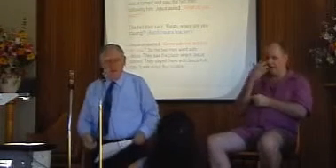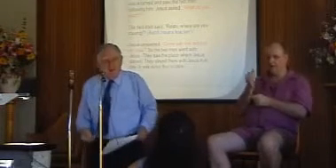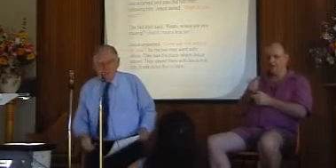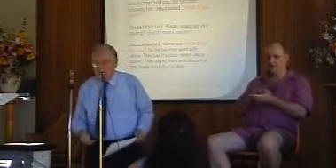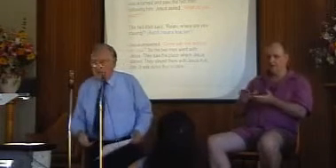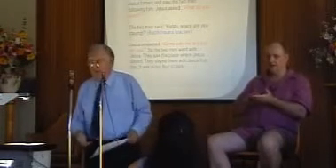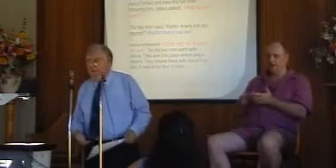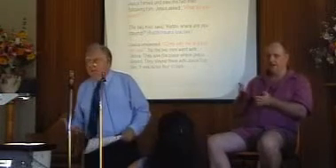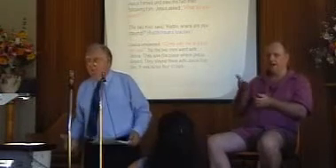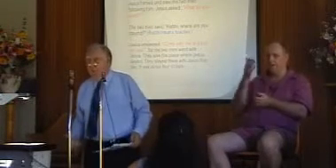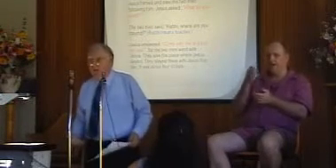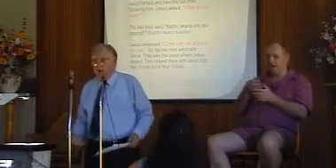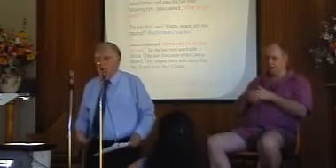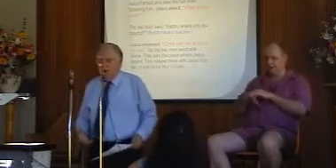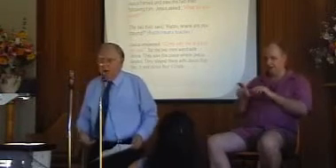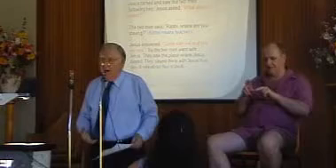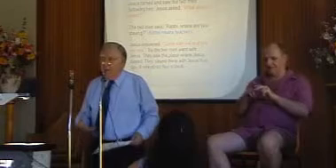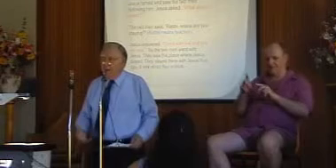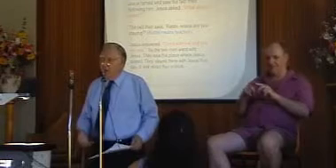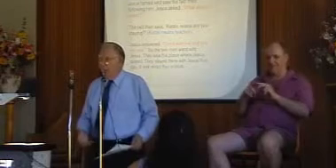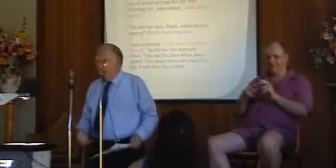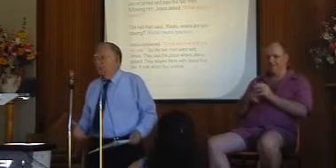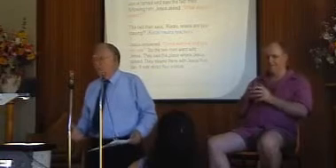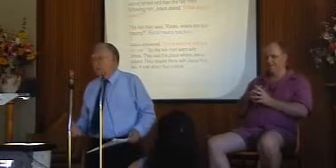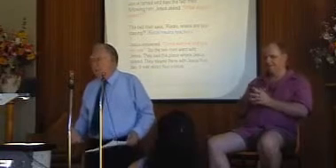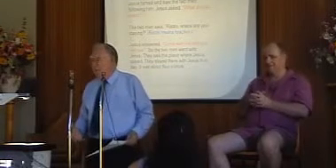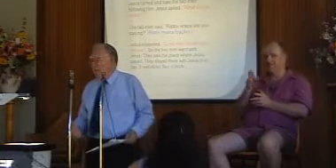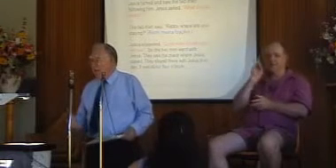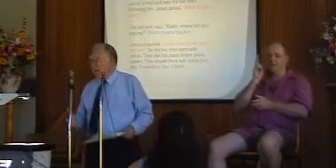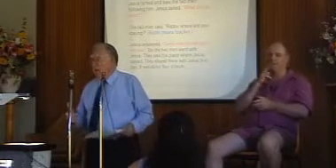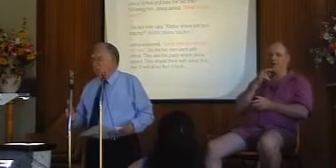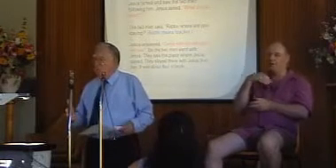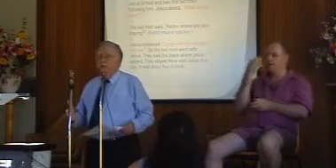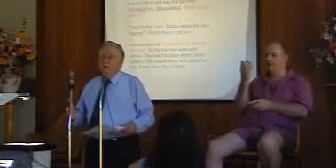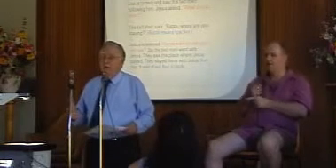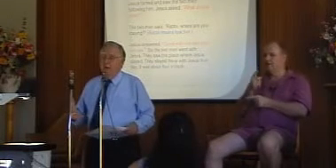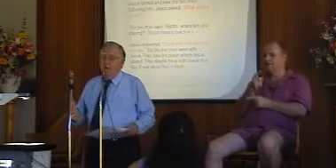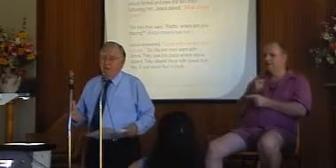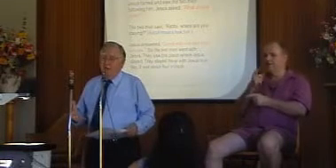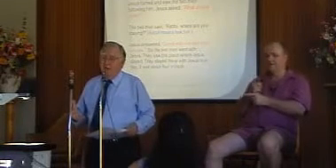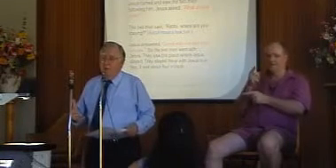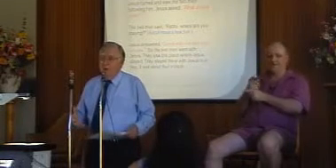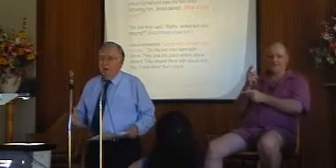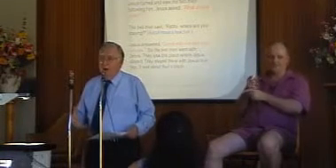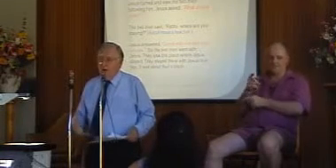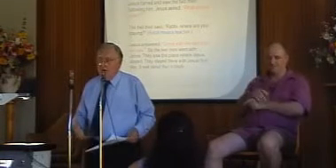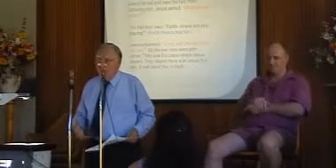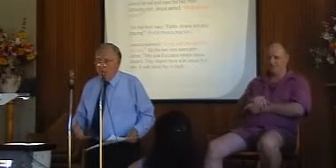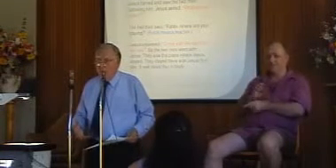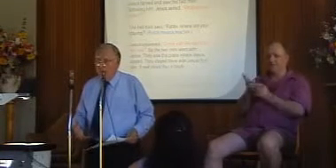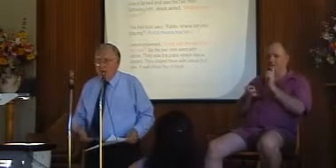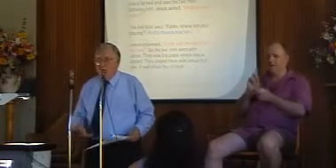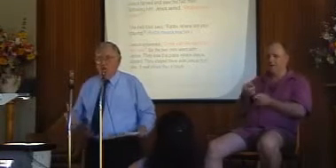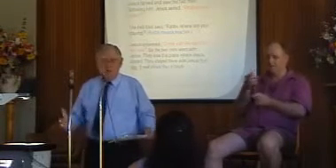their feet and whatever, before I'd go to bed. The deaf people sometimes don't know when to go